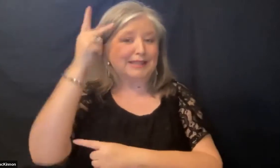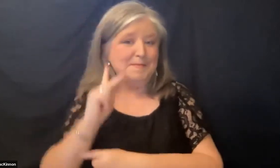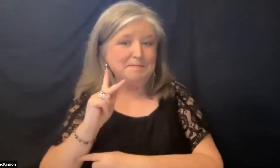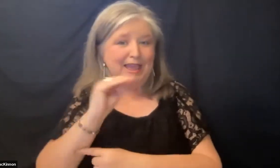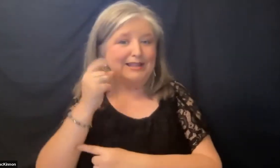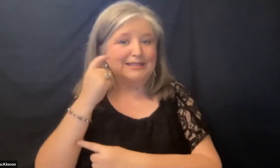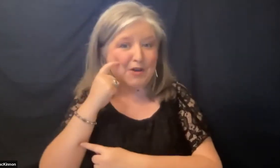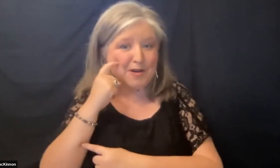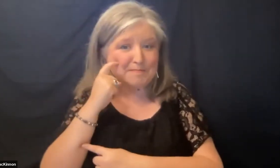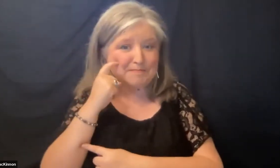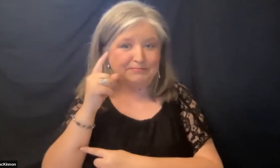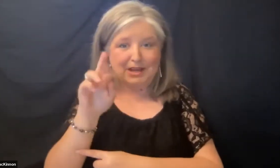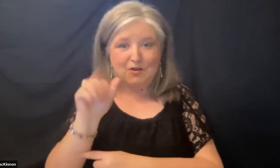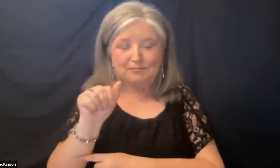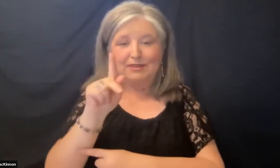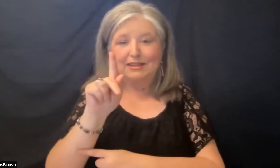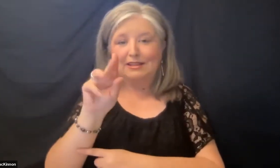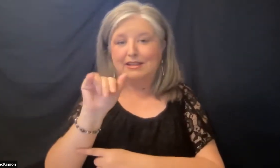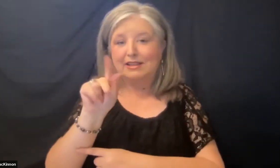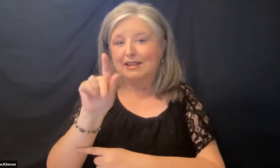Thanks to our interpreters, Kimberly and Tara.